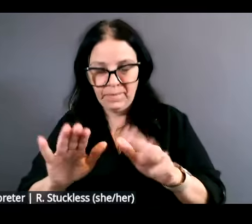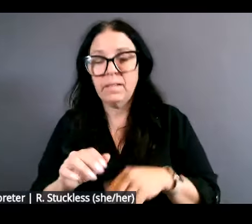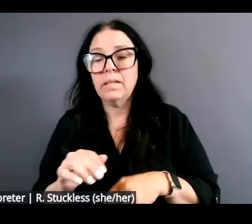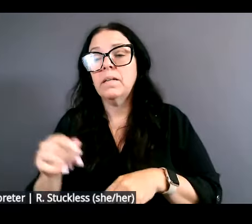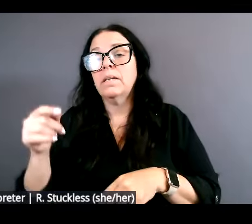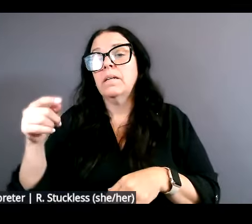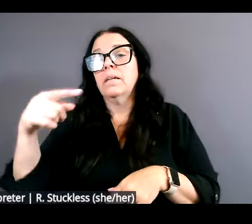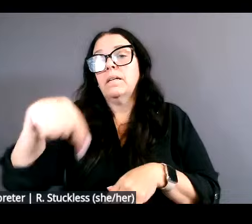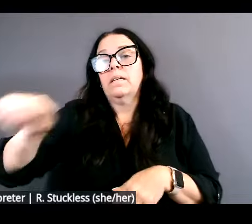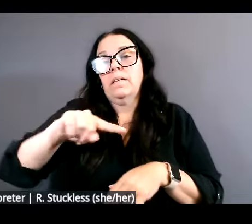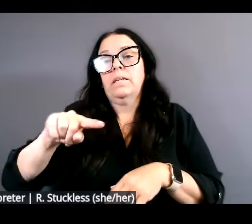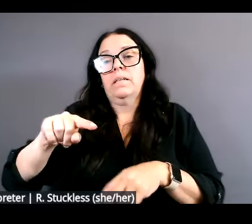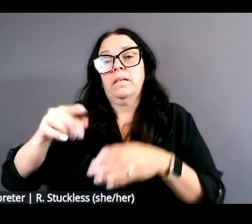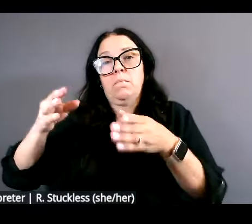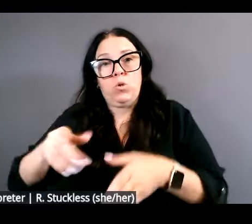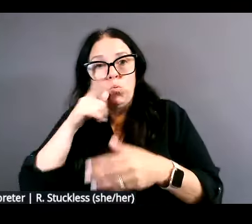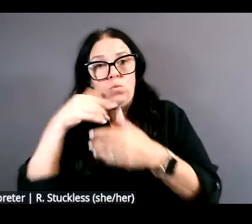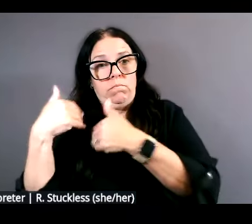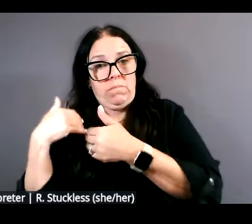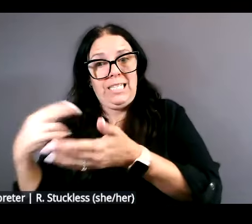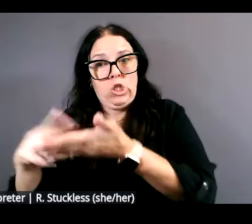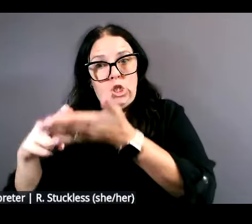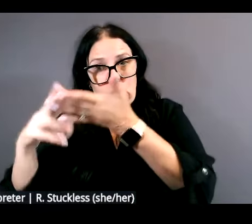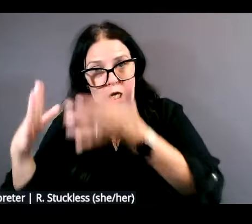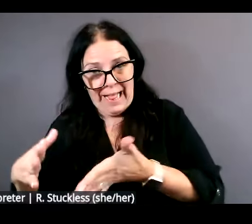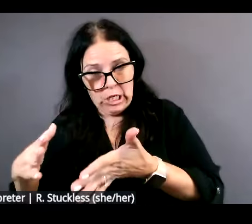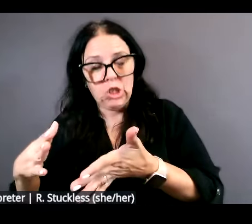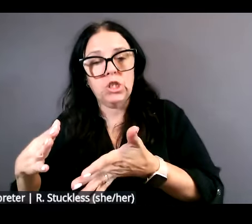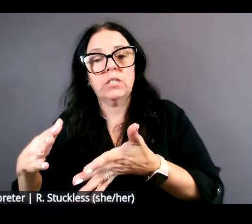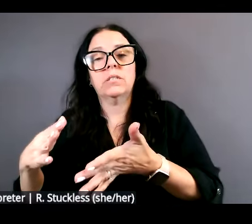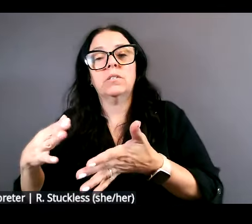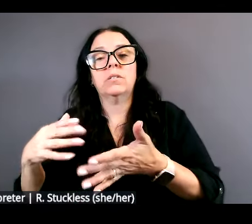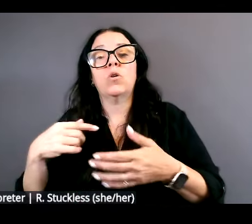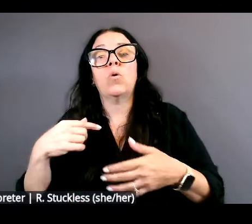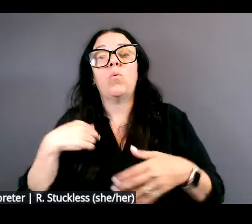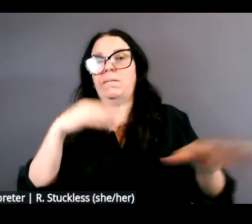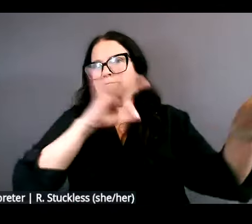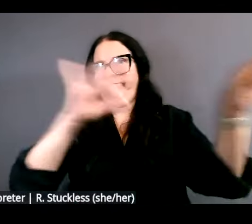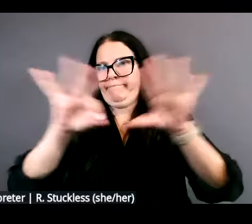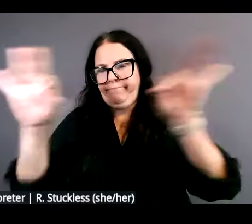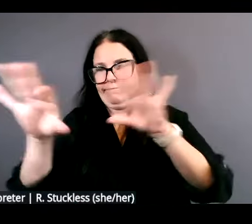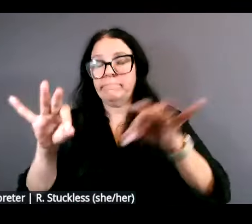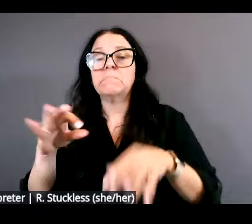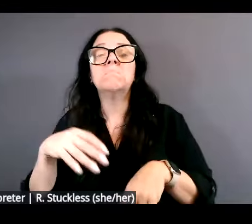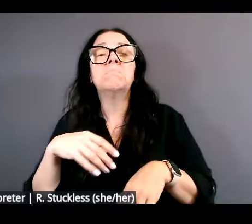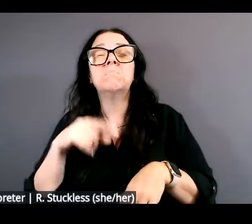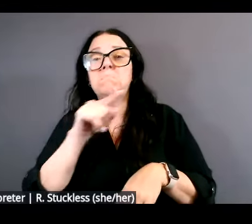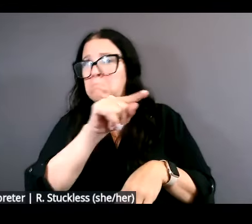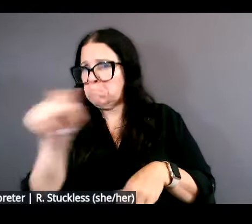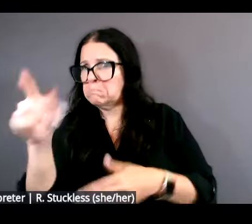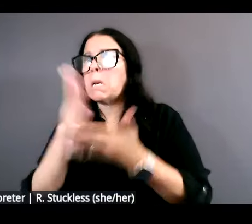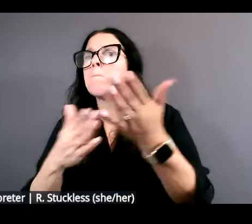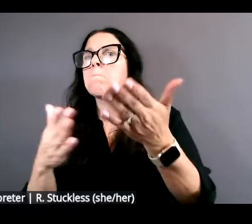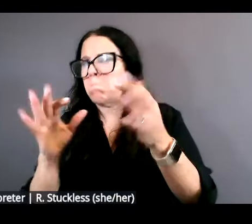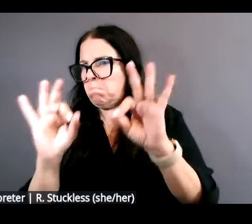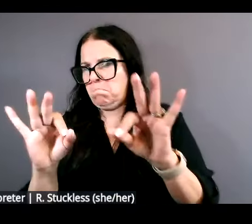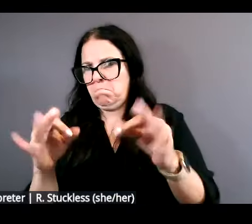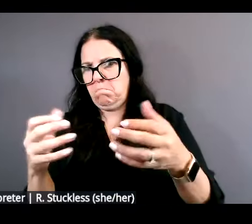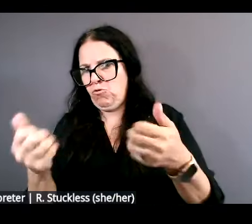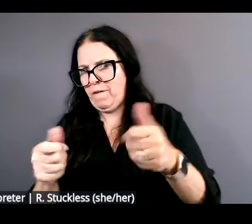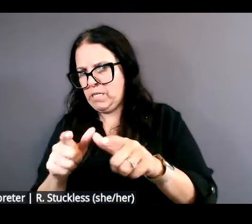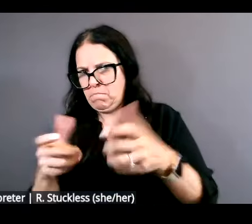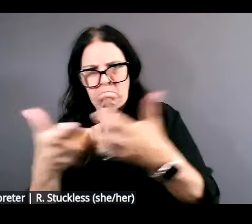that we investigated and that we looked at, the signatures, there were some that matched, there were some that did not match. With what you're speaking about, I think